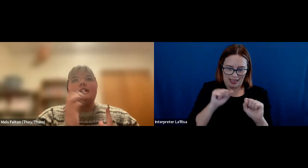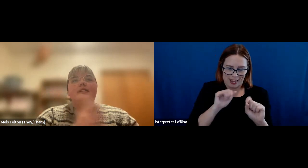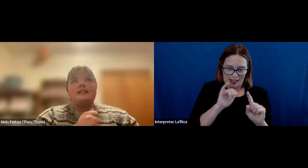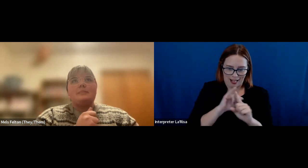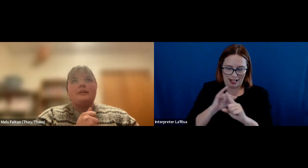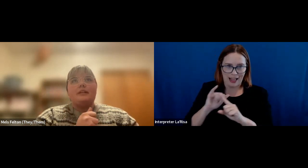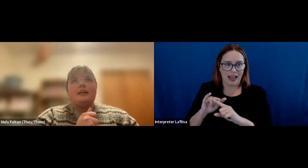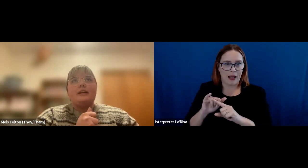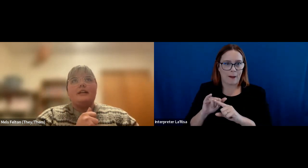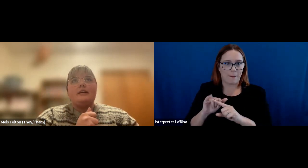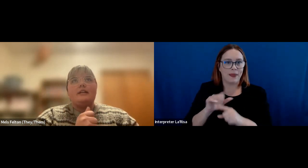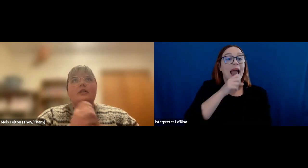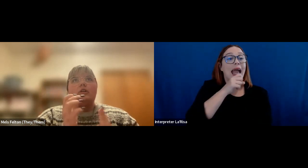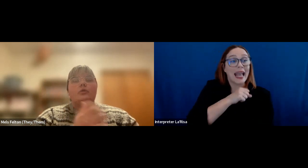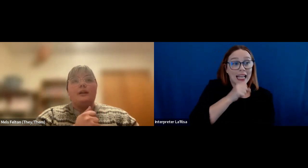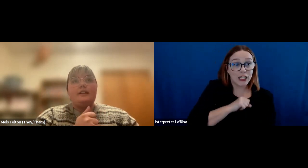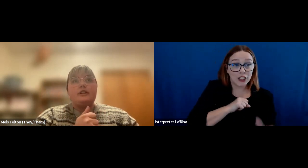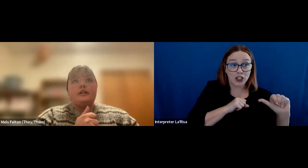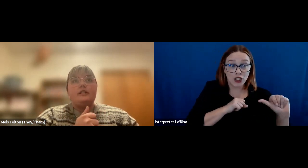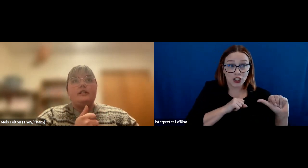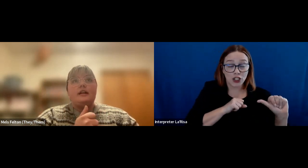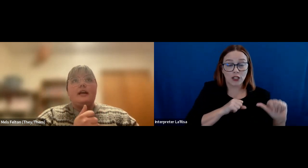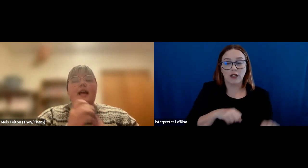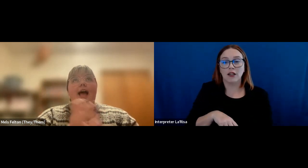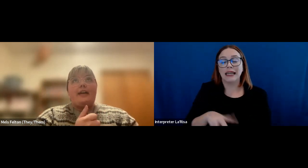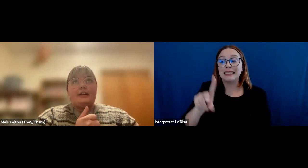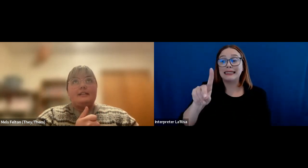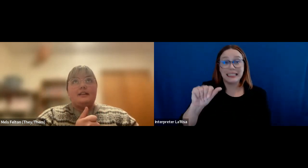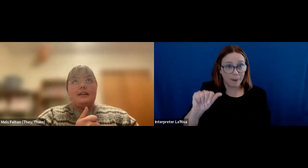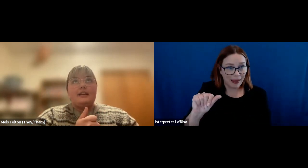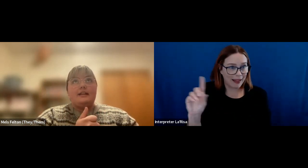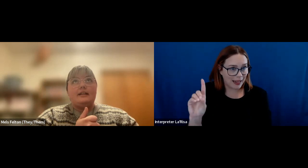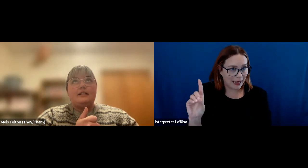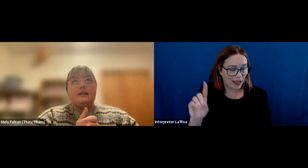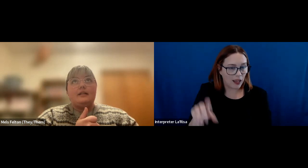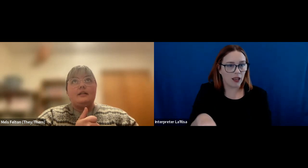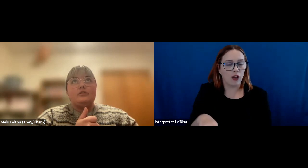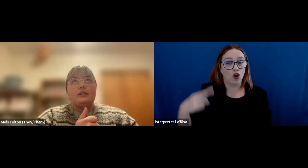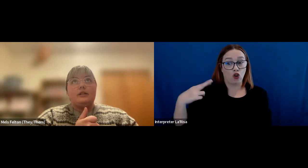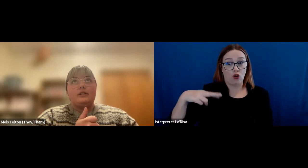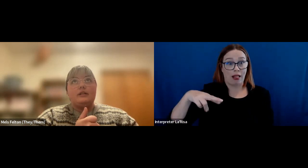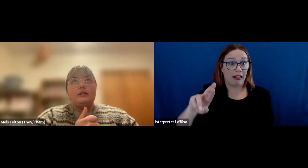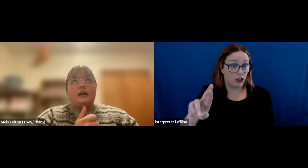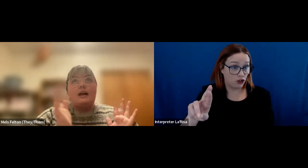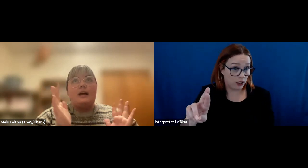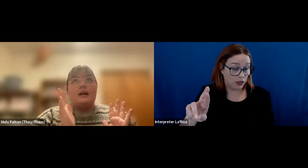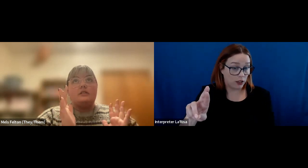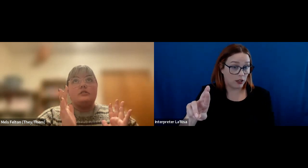age, disability, religion, ethnicity,